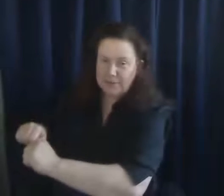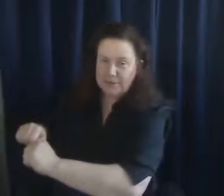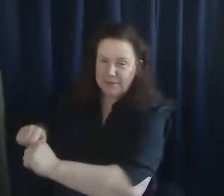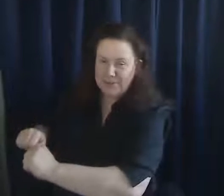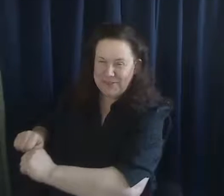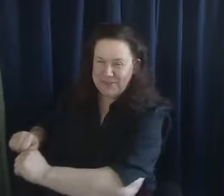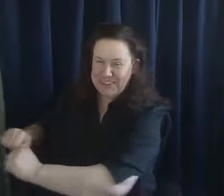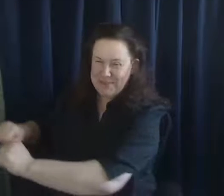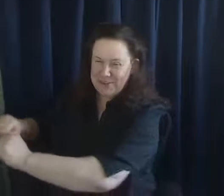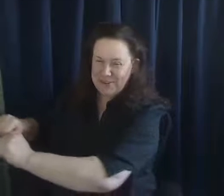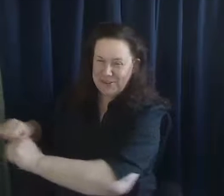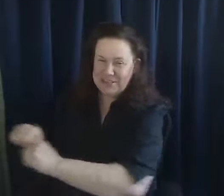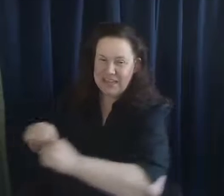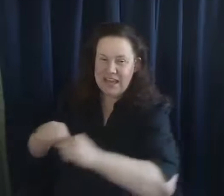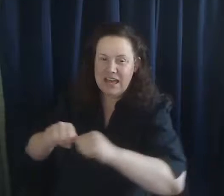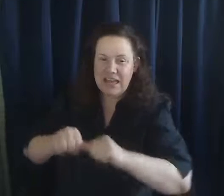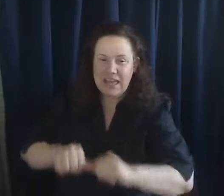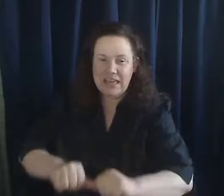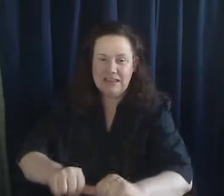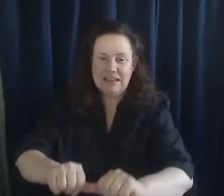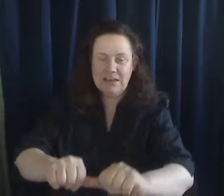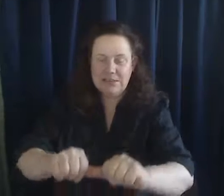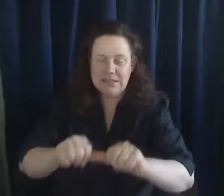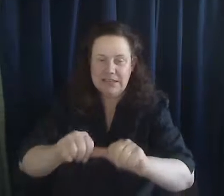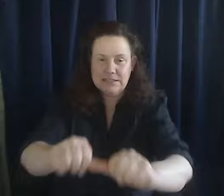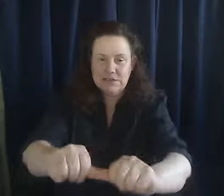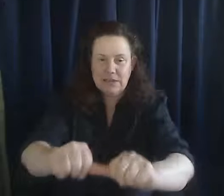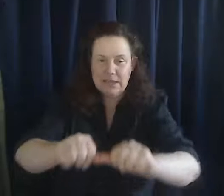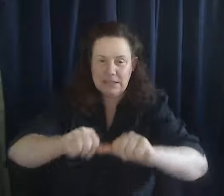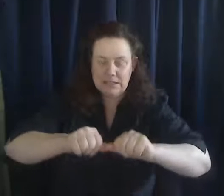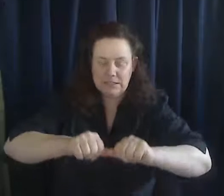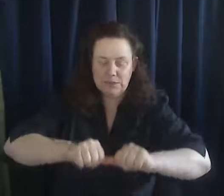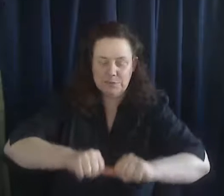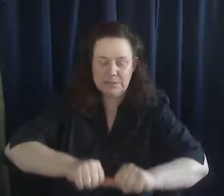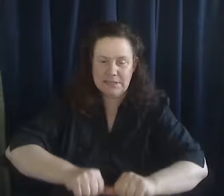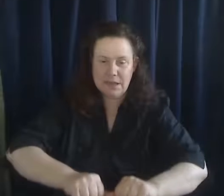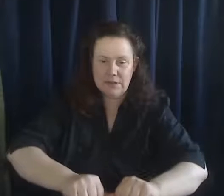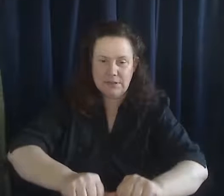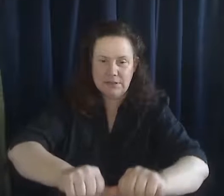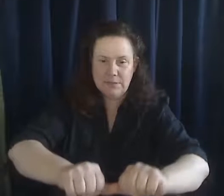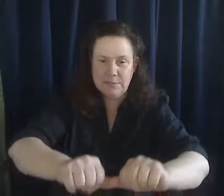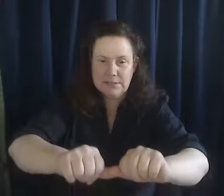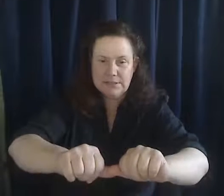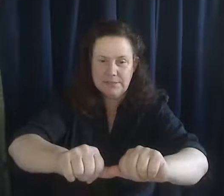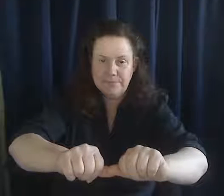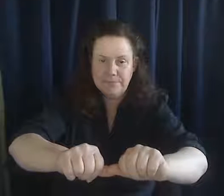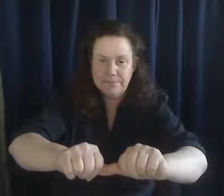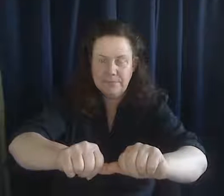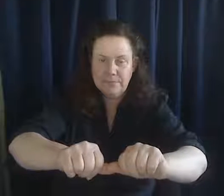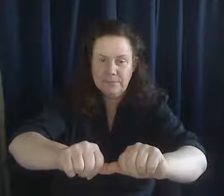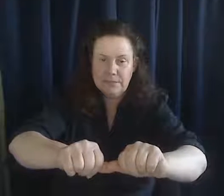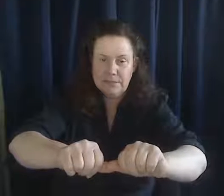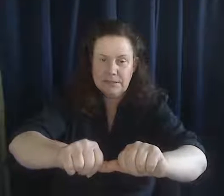and I'm going to wait for the camera to focus. Love, it's not a straight line, it loops down a little bit. It's a